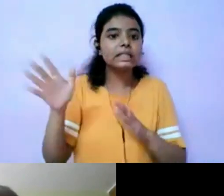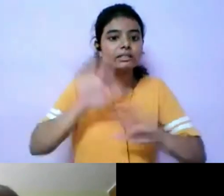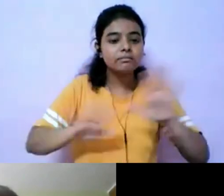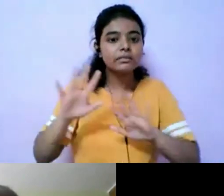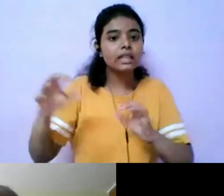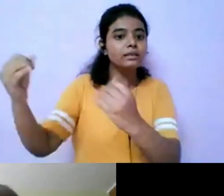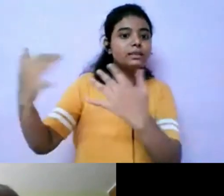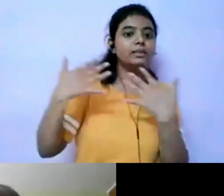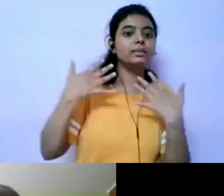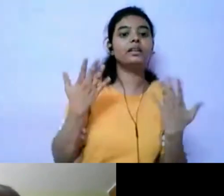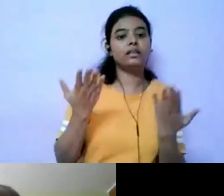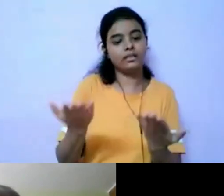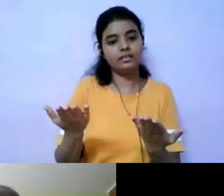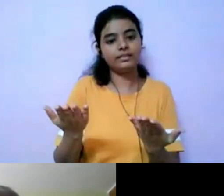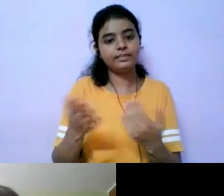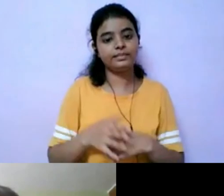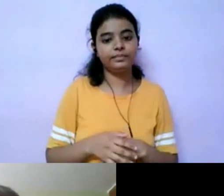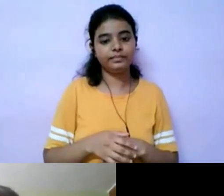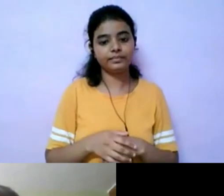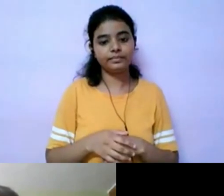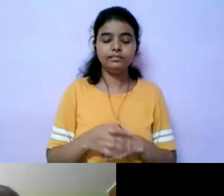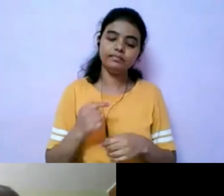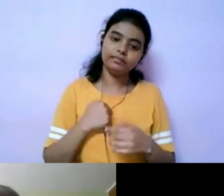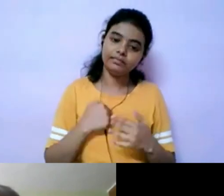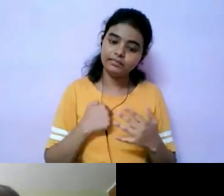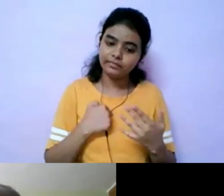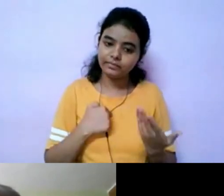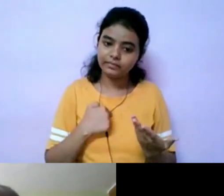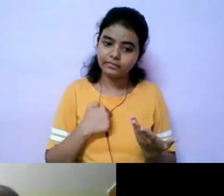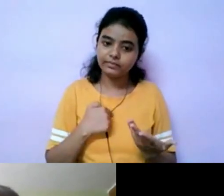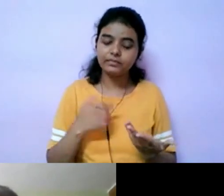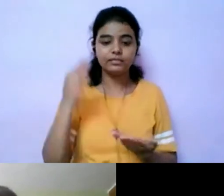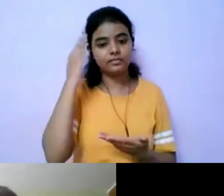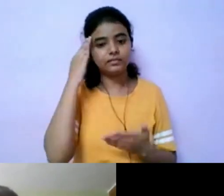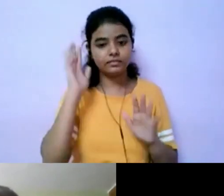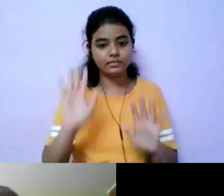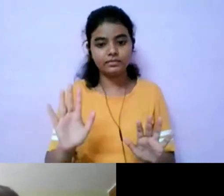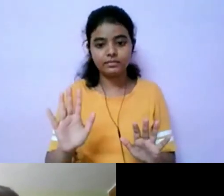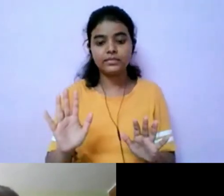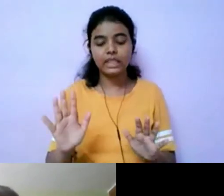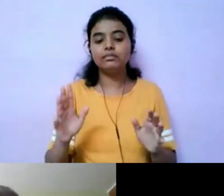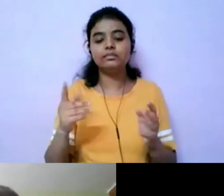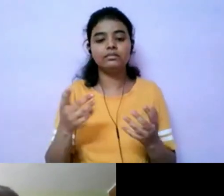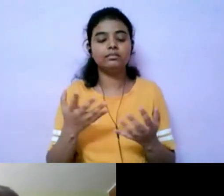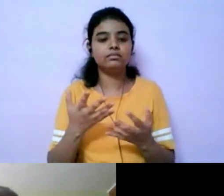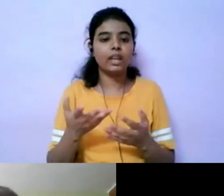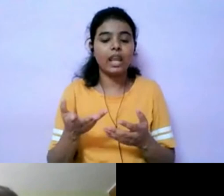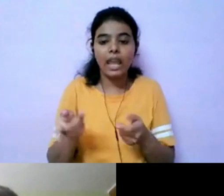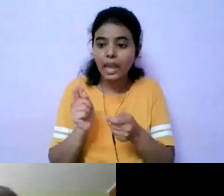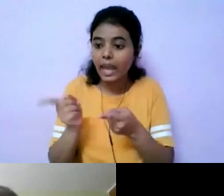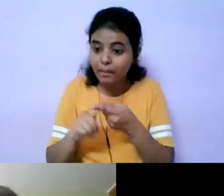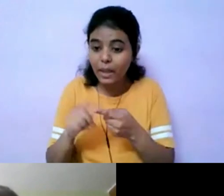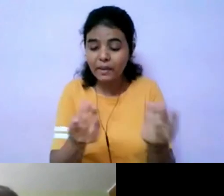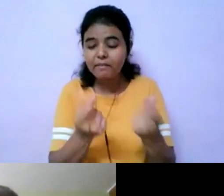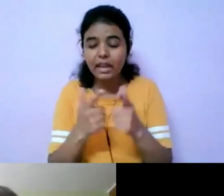inspiring pornography. I know that things are complex and we need to try